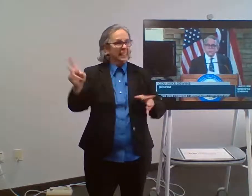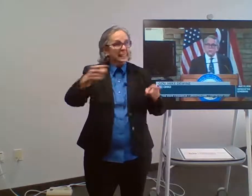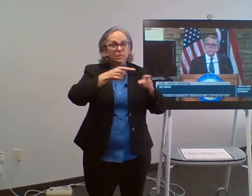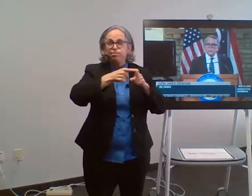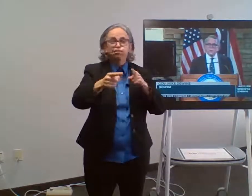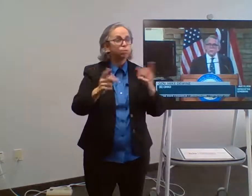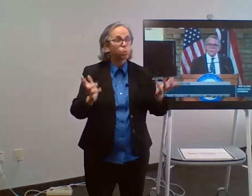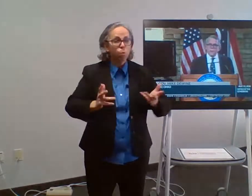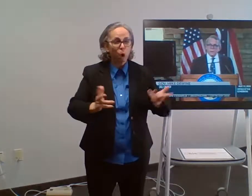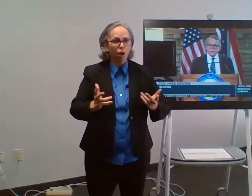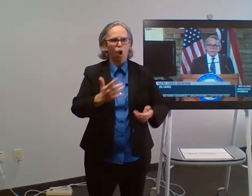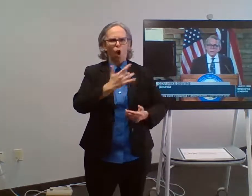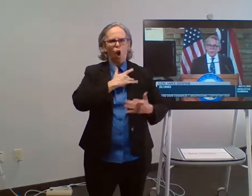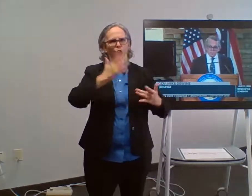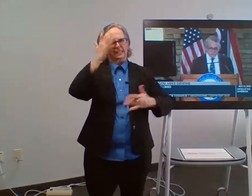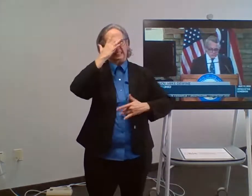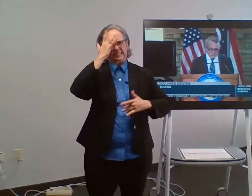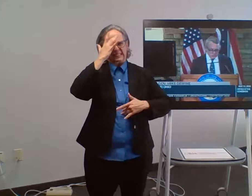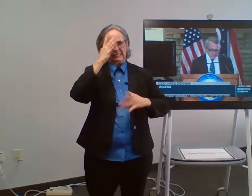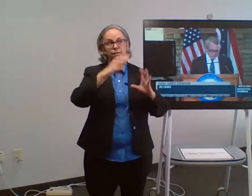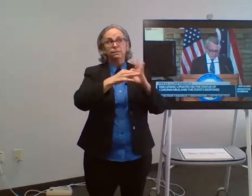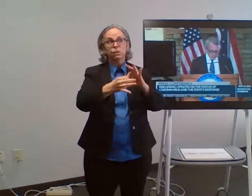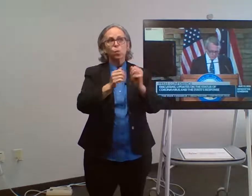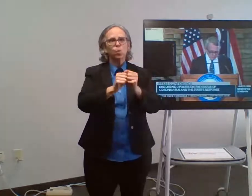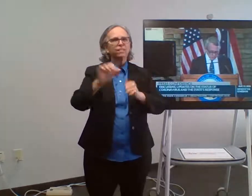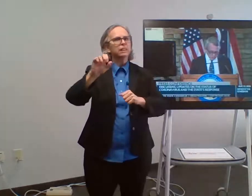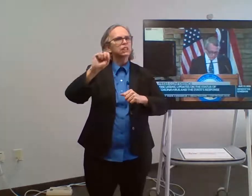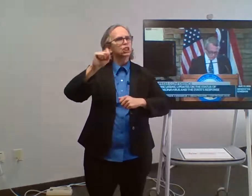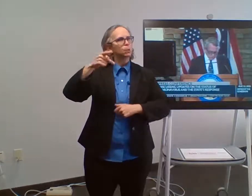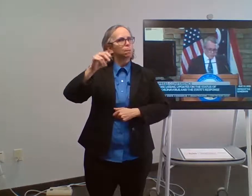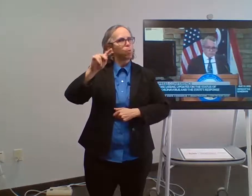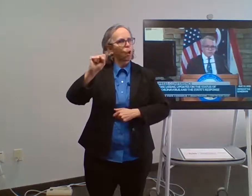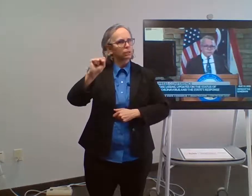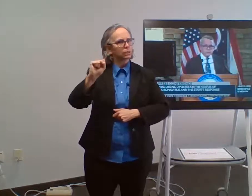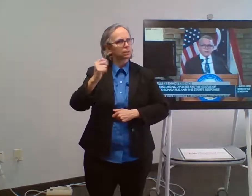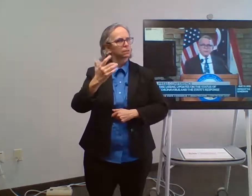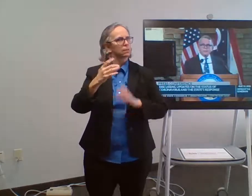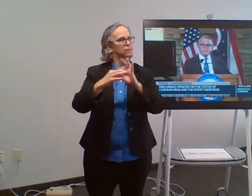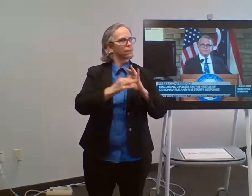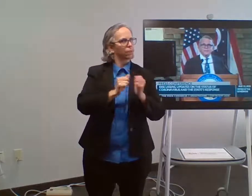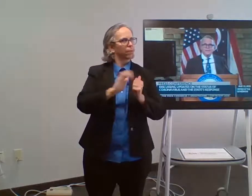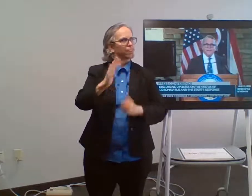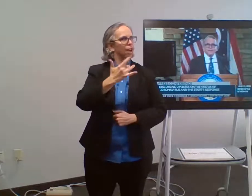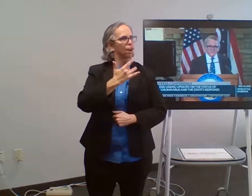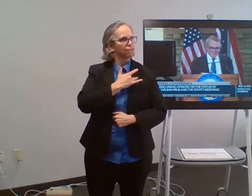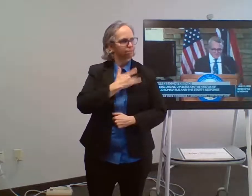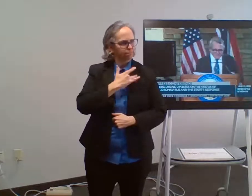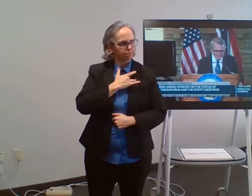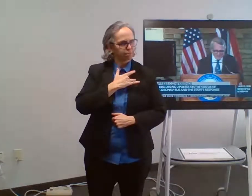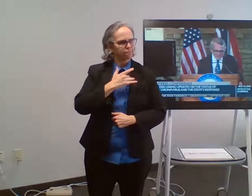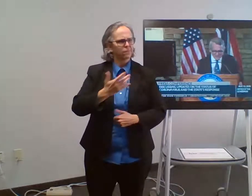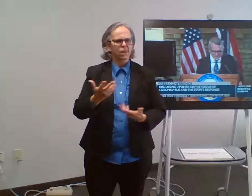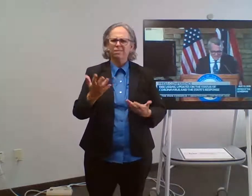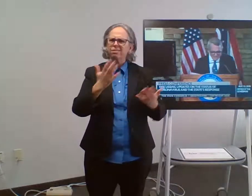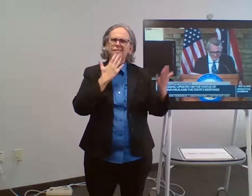sports cardiology. Dr. Daniels, thank you very much for joining us. Thank you for